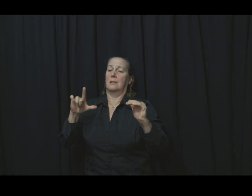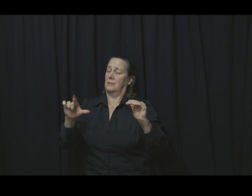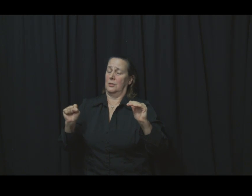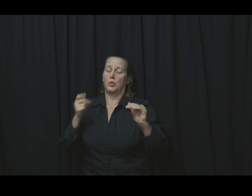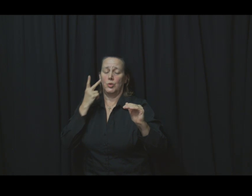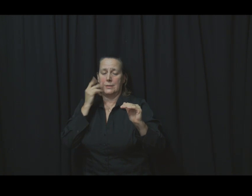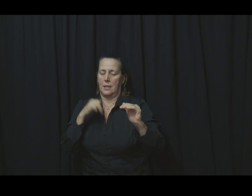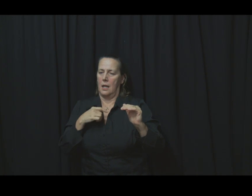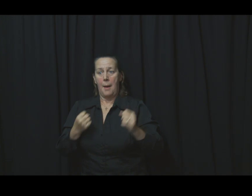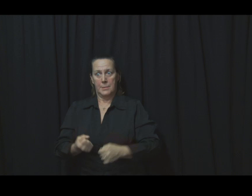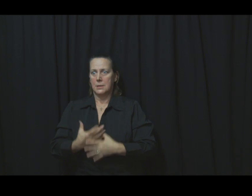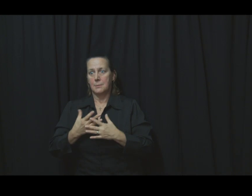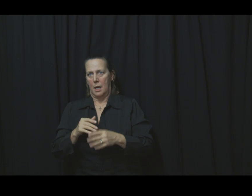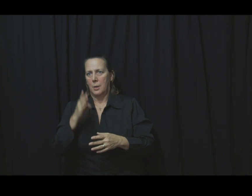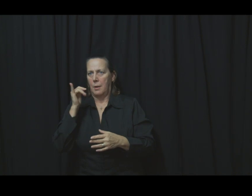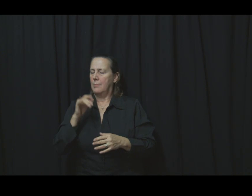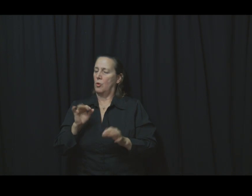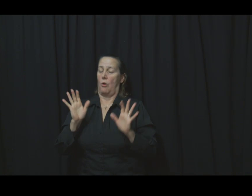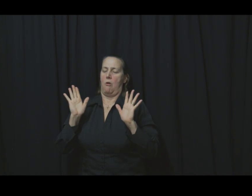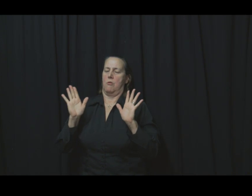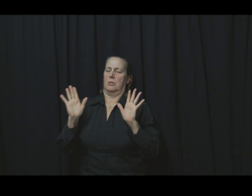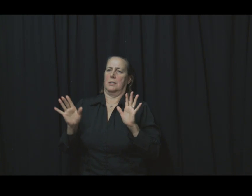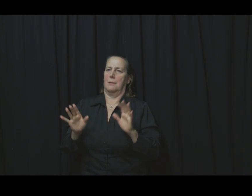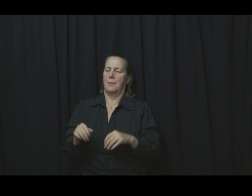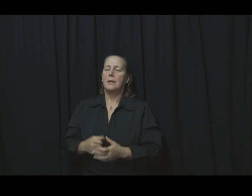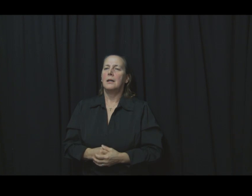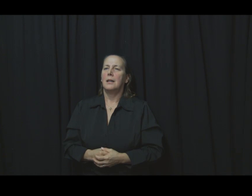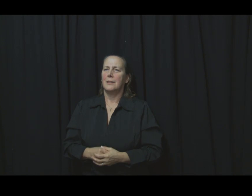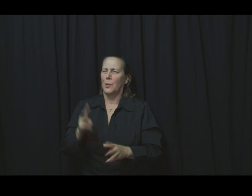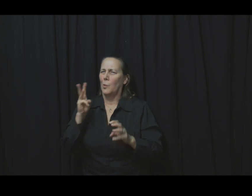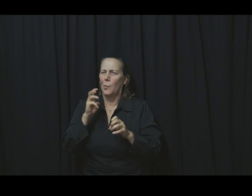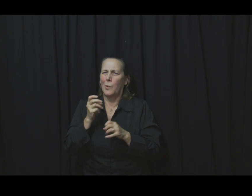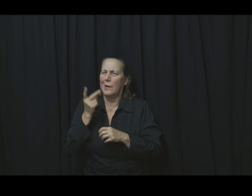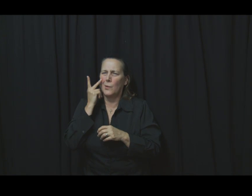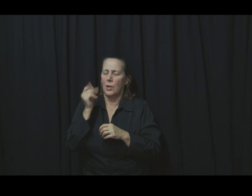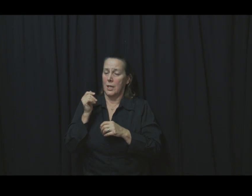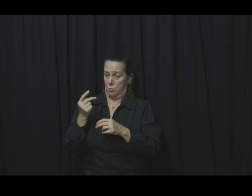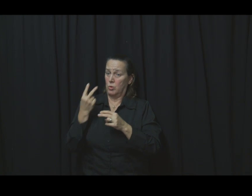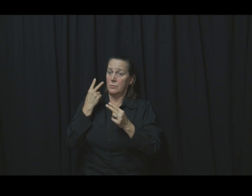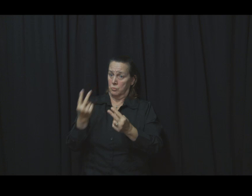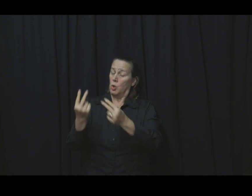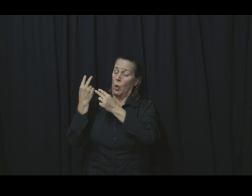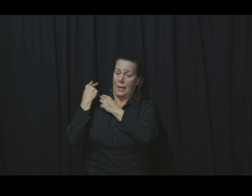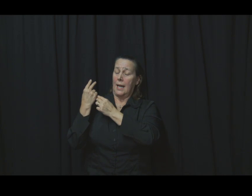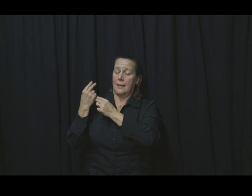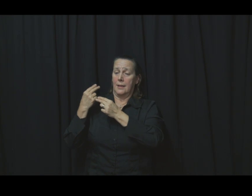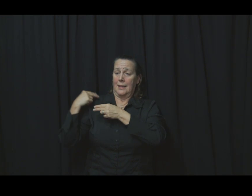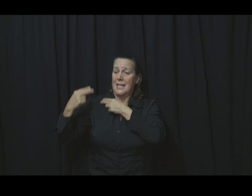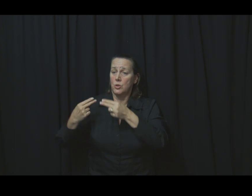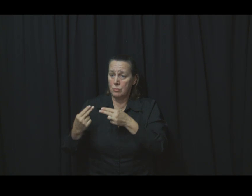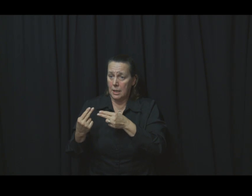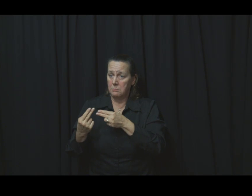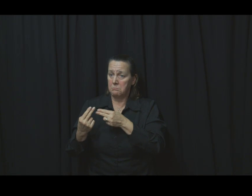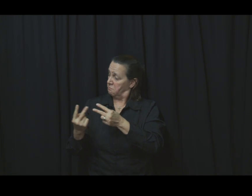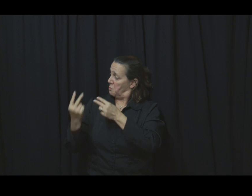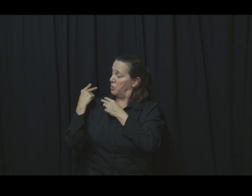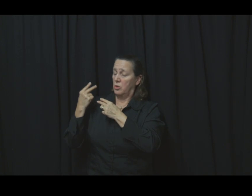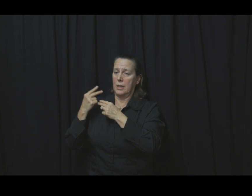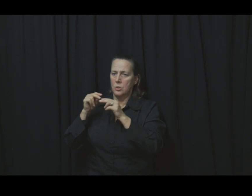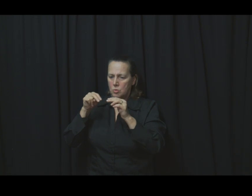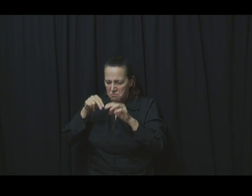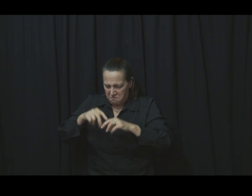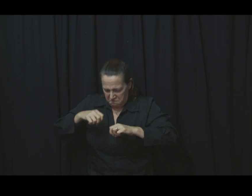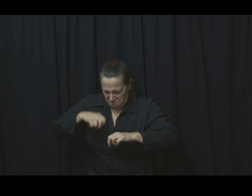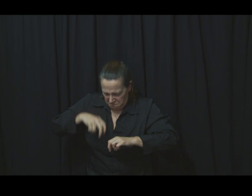am inspired by them. They're remarkable because we are looking at the past. You find down low, you'll find what you